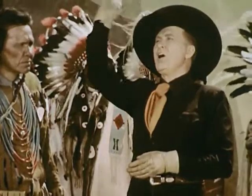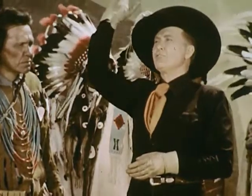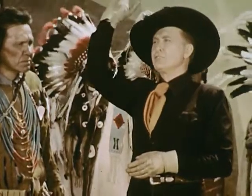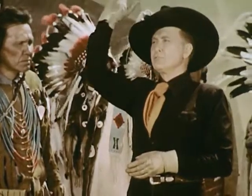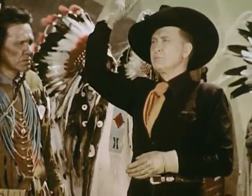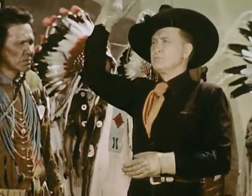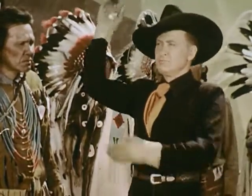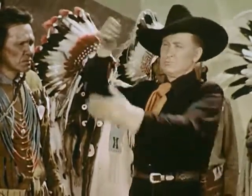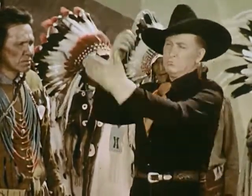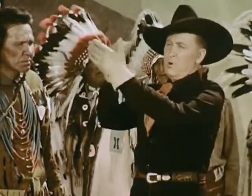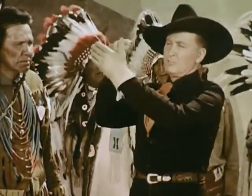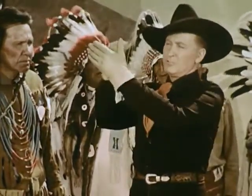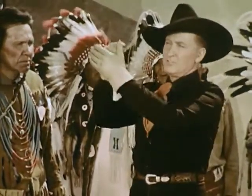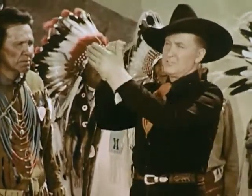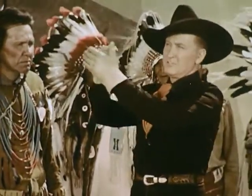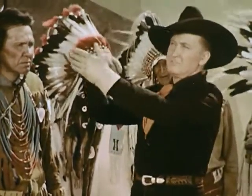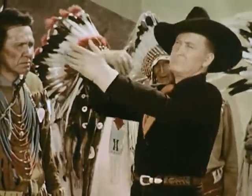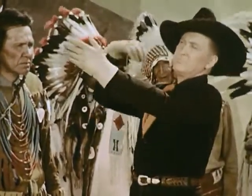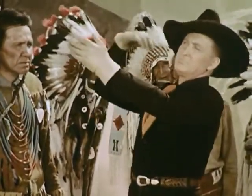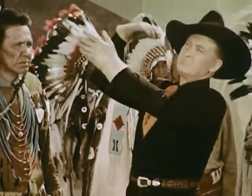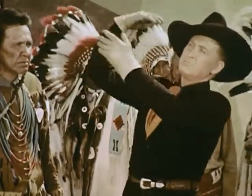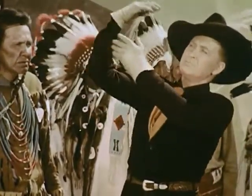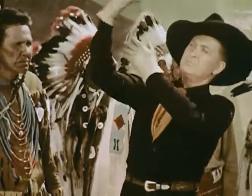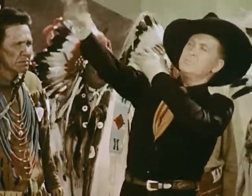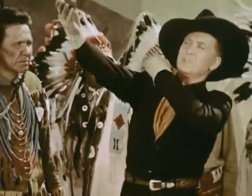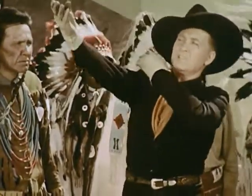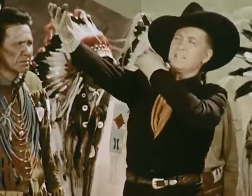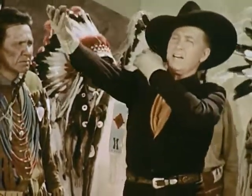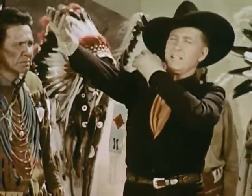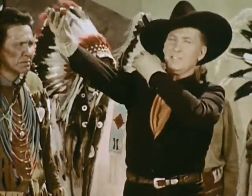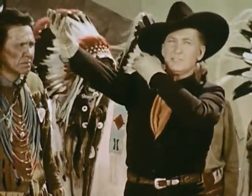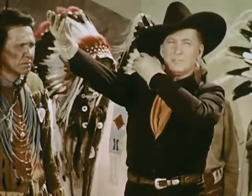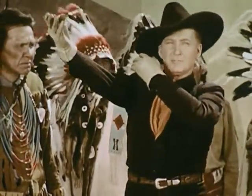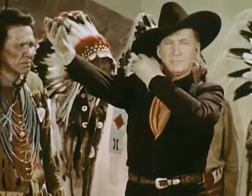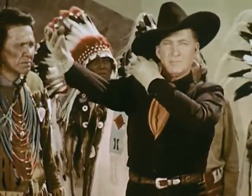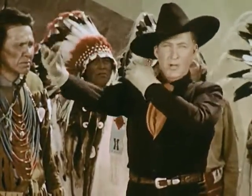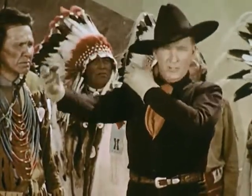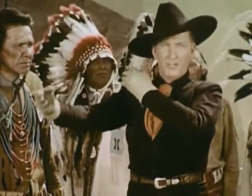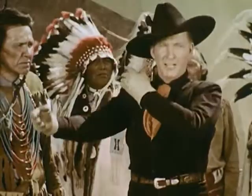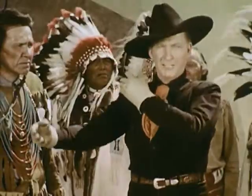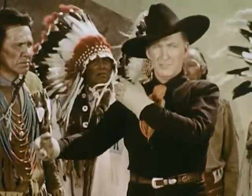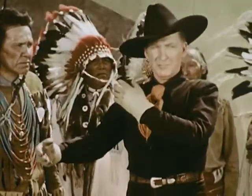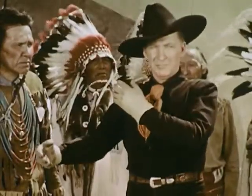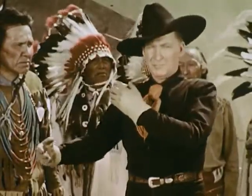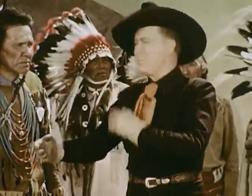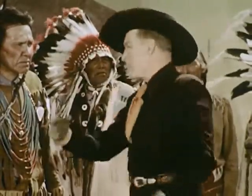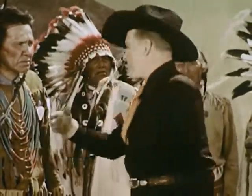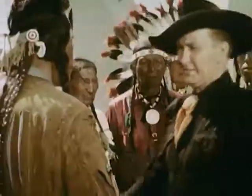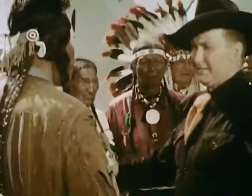off, mountain, the other side of it, long ride.